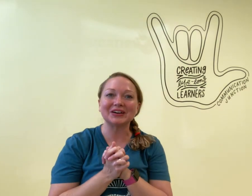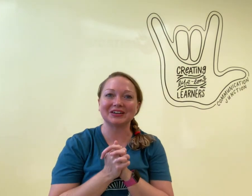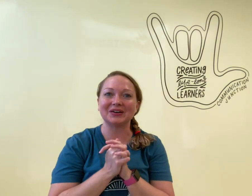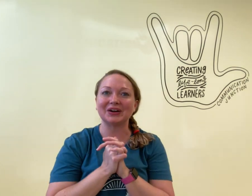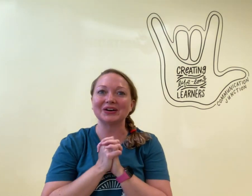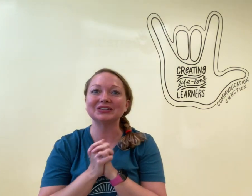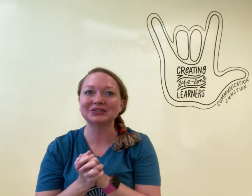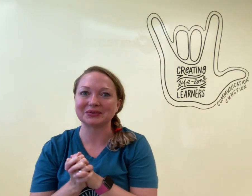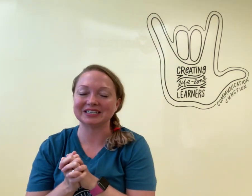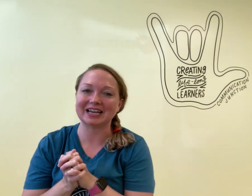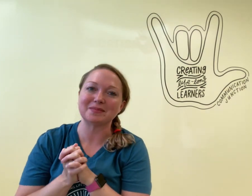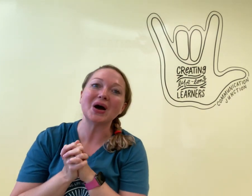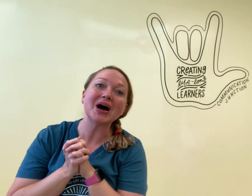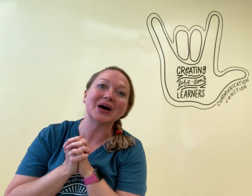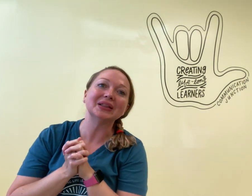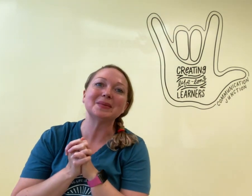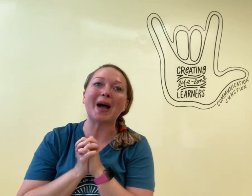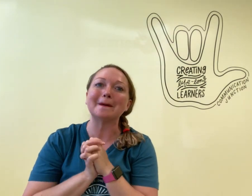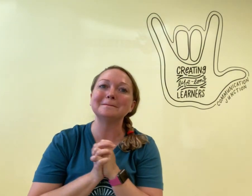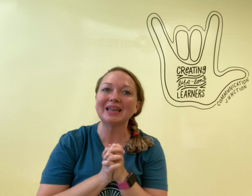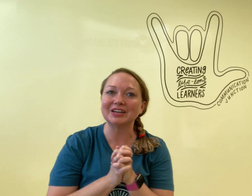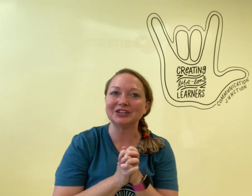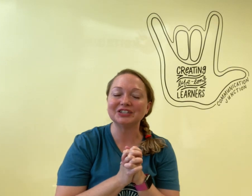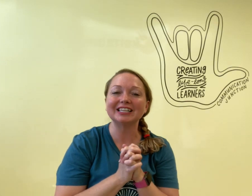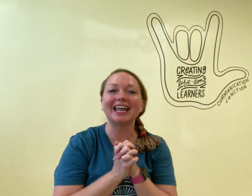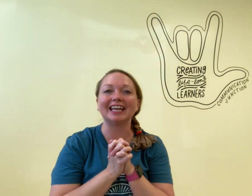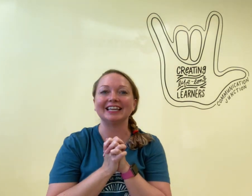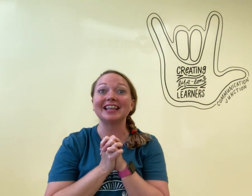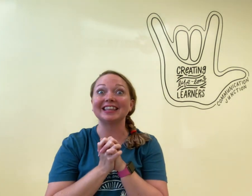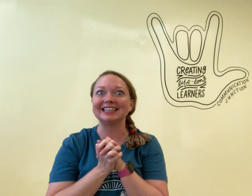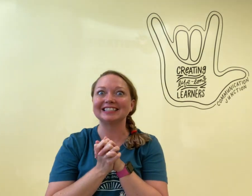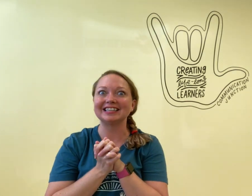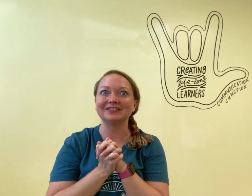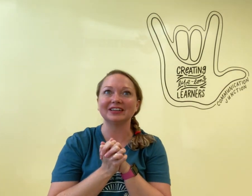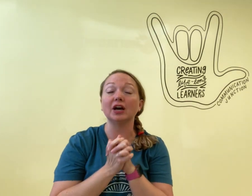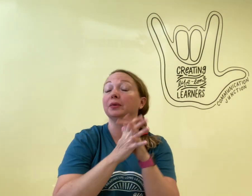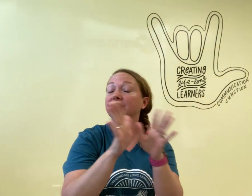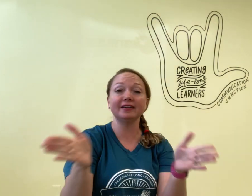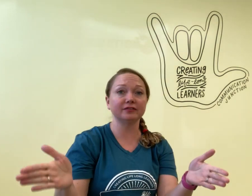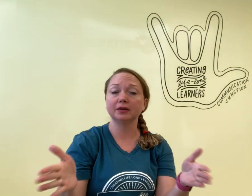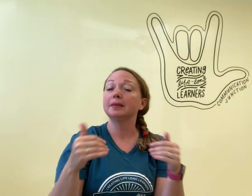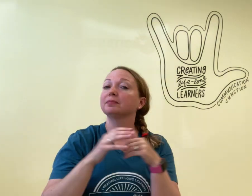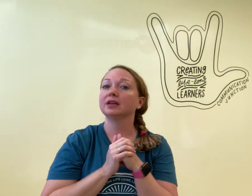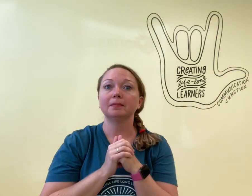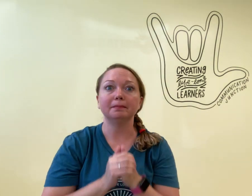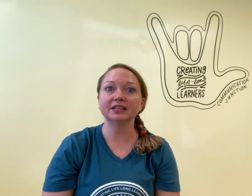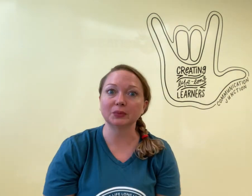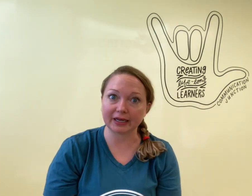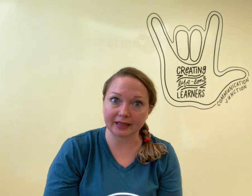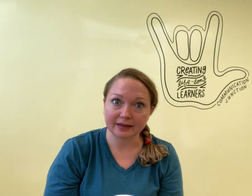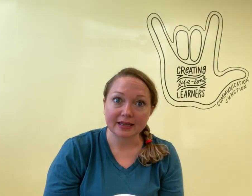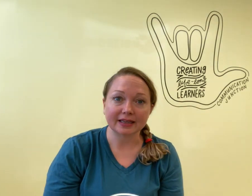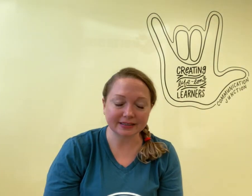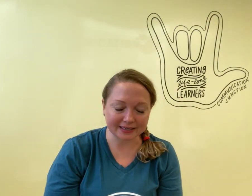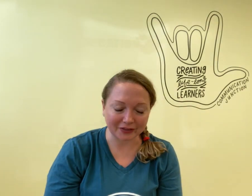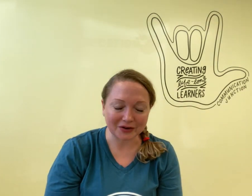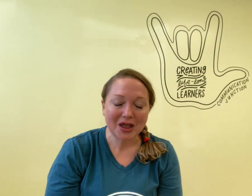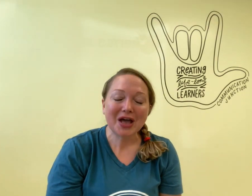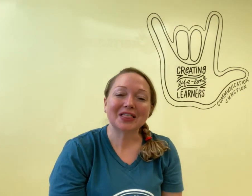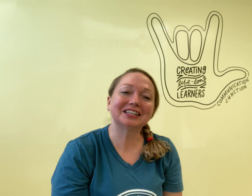on our story time, all about manners and Thanksgiving. Oh, Miss Whitney. Get it together. Let's get